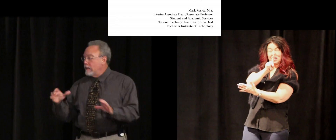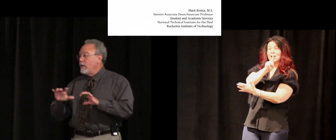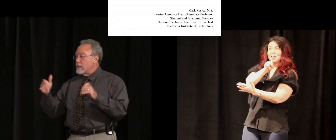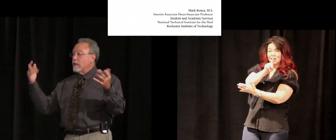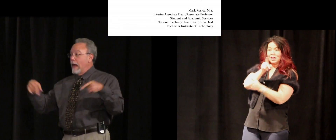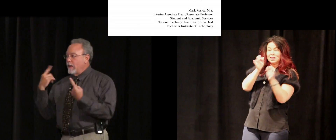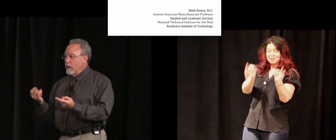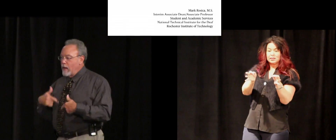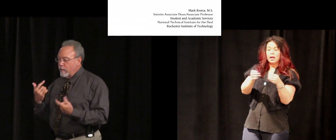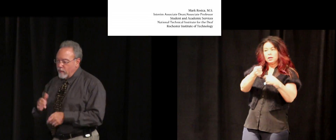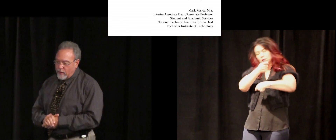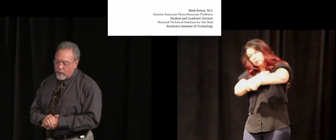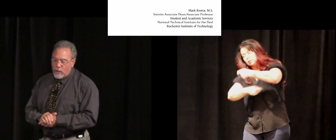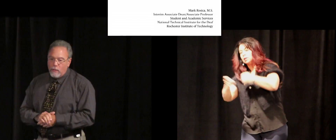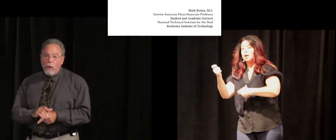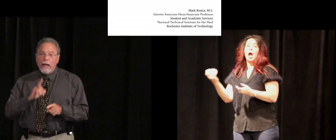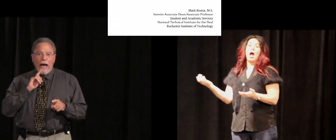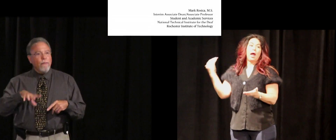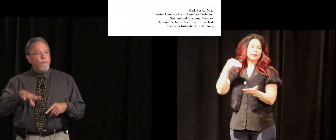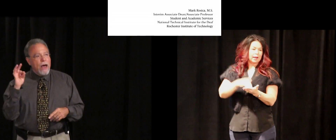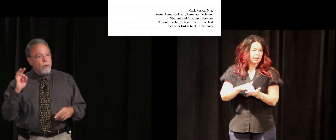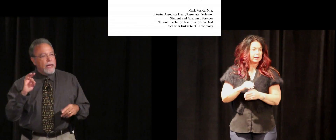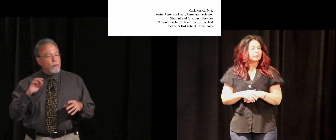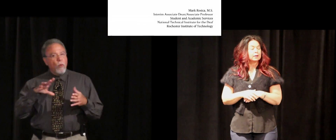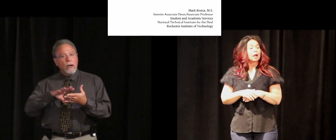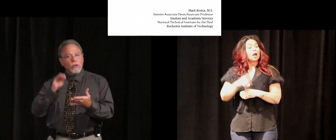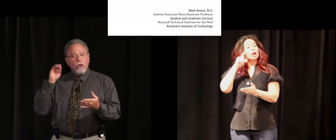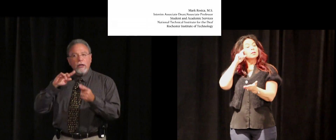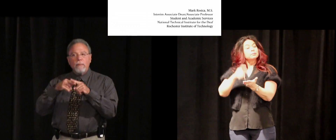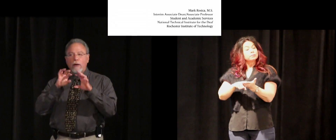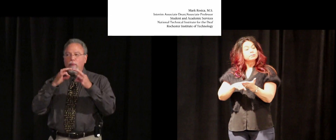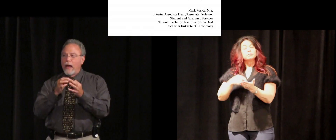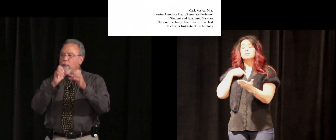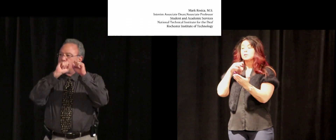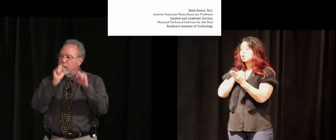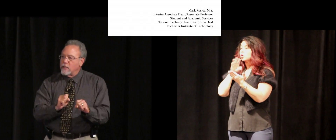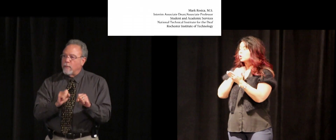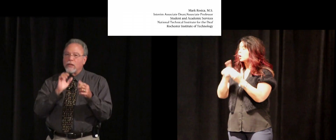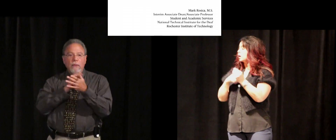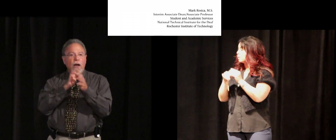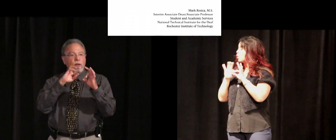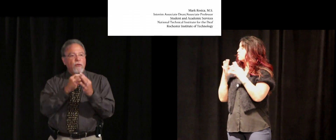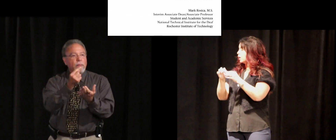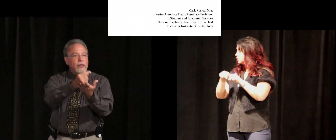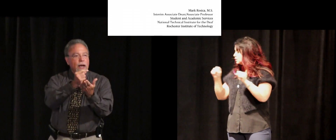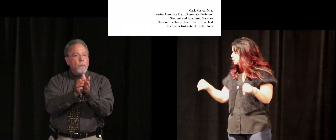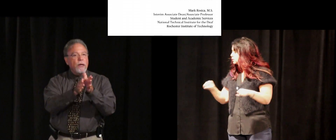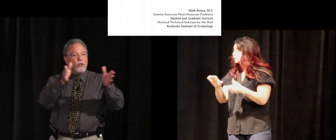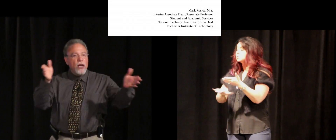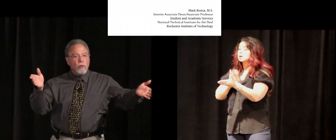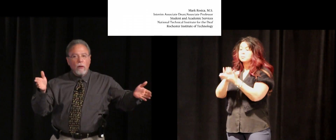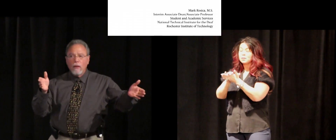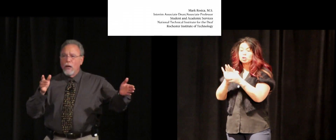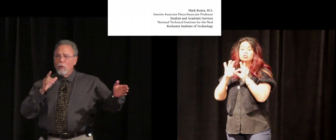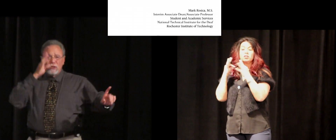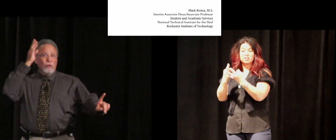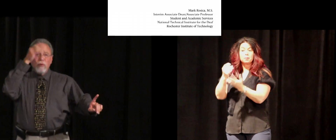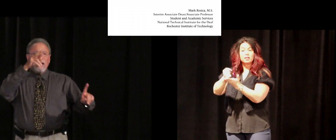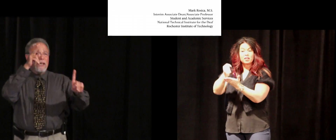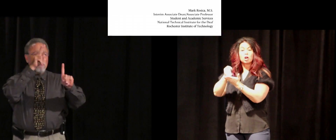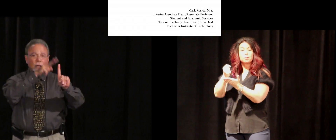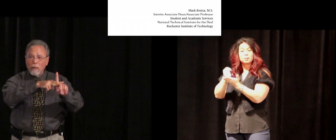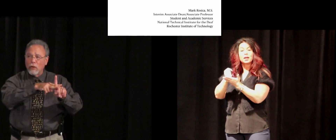in the Marriage and Family Therapy Training Program in the Department of Psychiatry at the University of Rochester, where some of the world famous